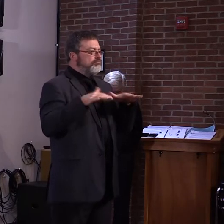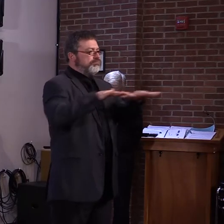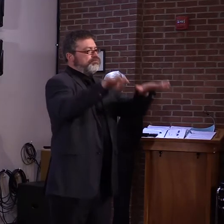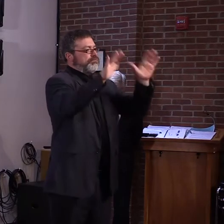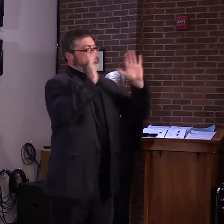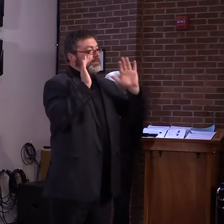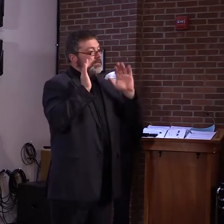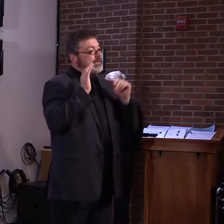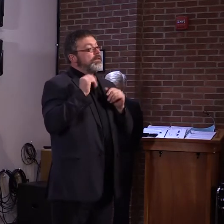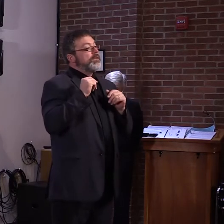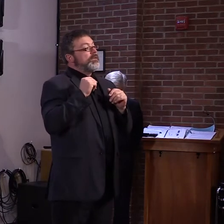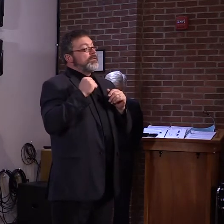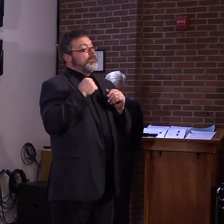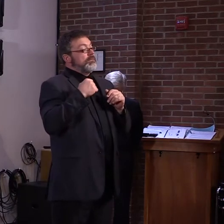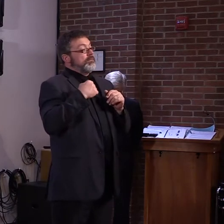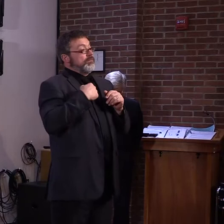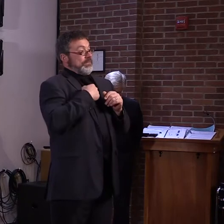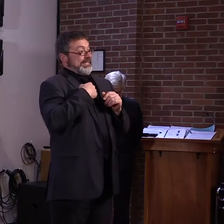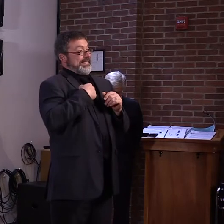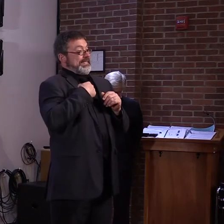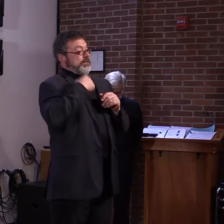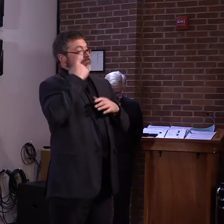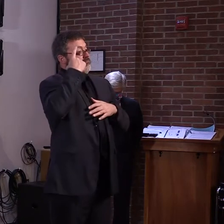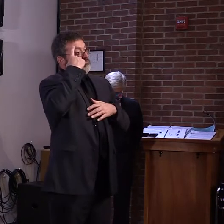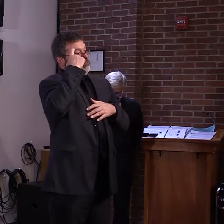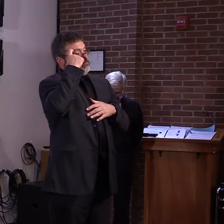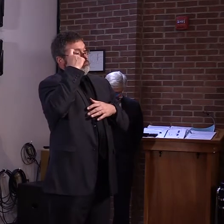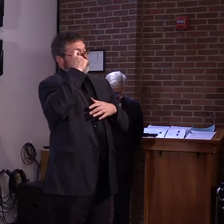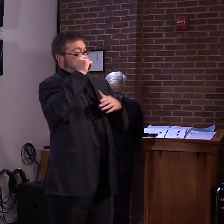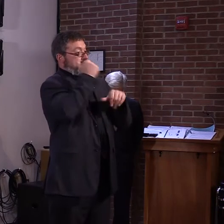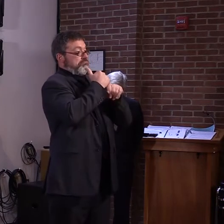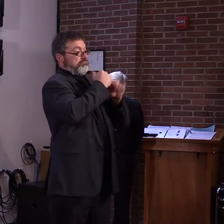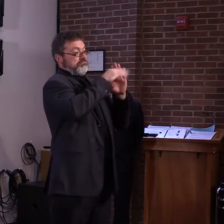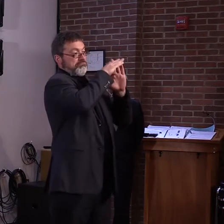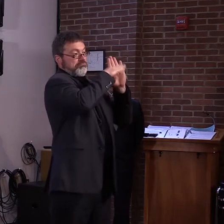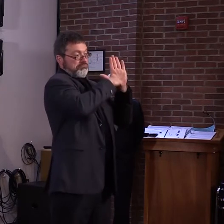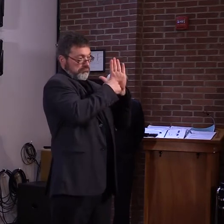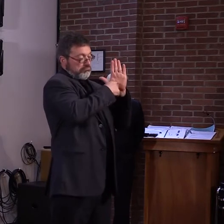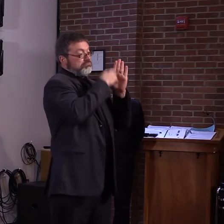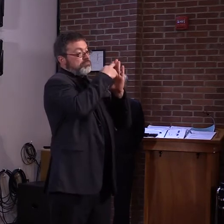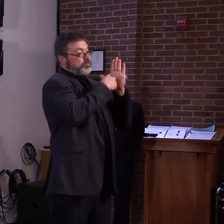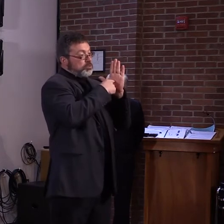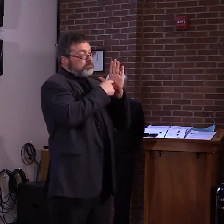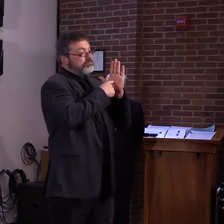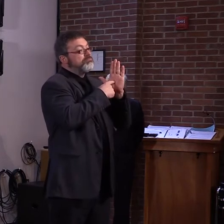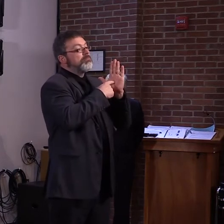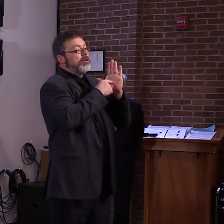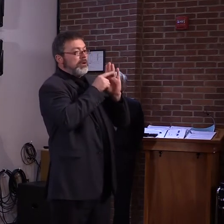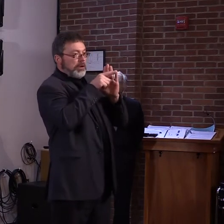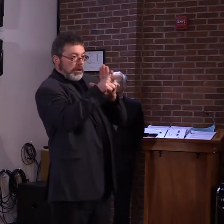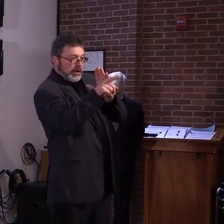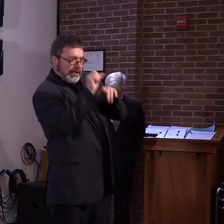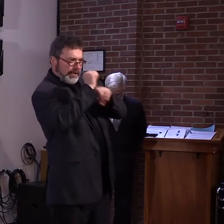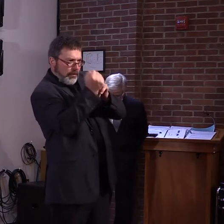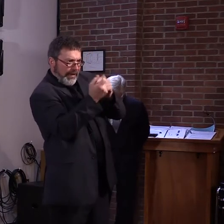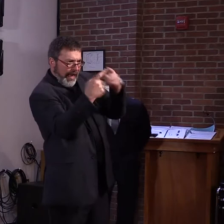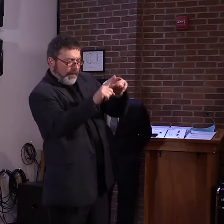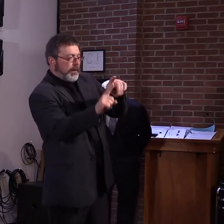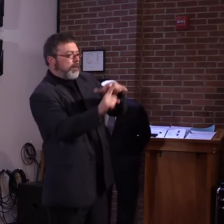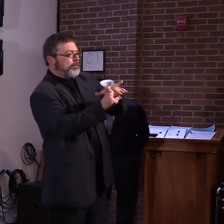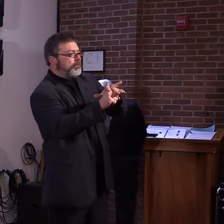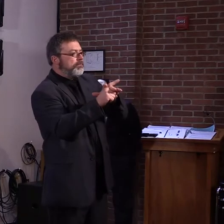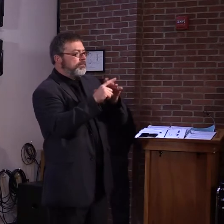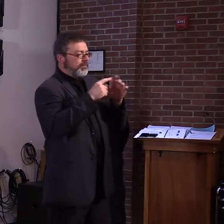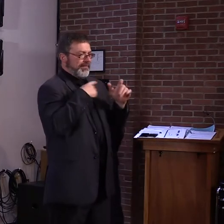very specific circumstances of Vermont. And we do still have to strike that balance between privacy and the